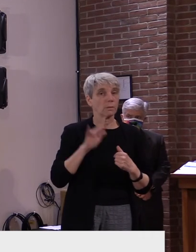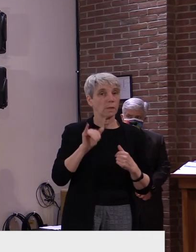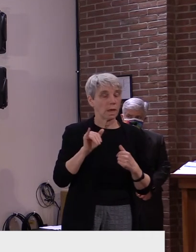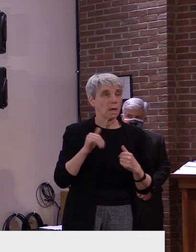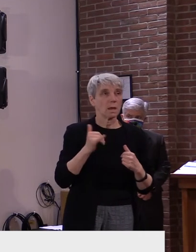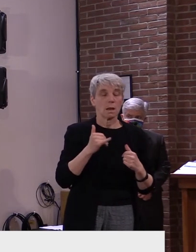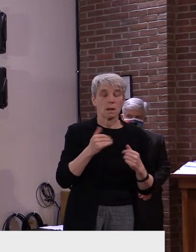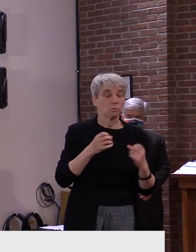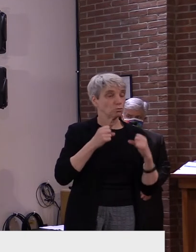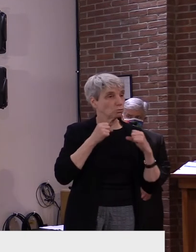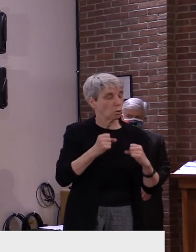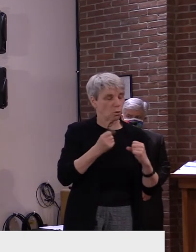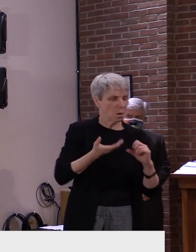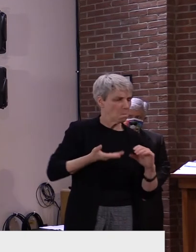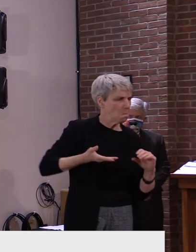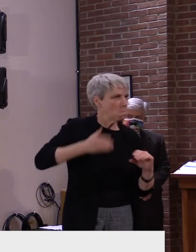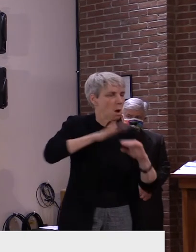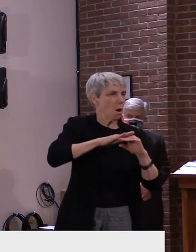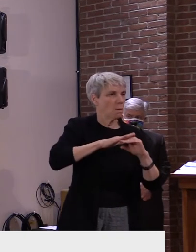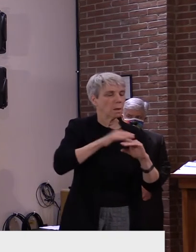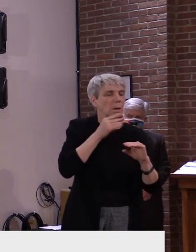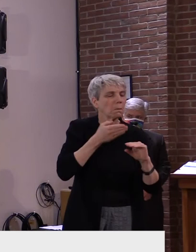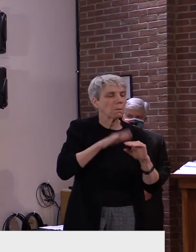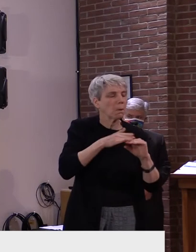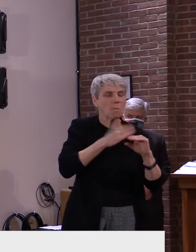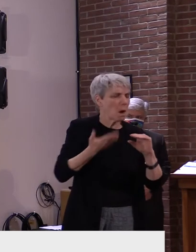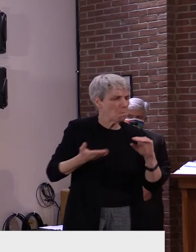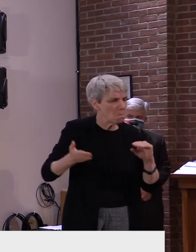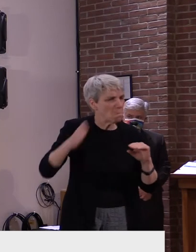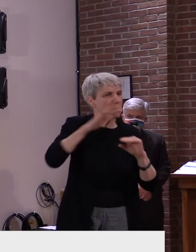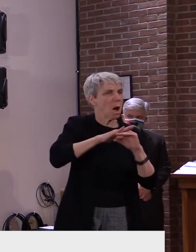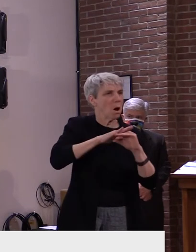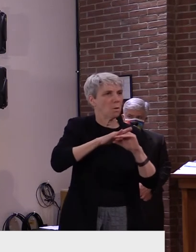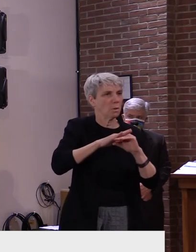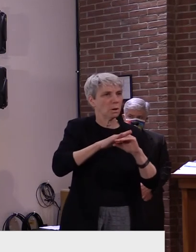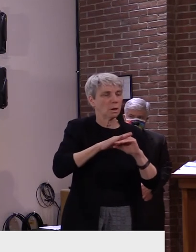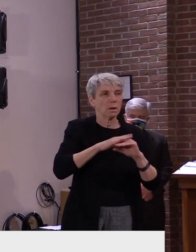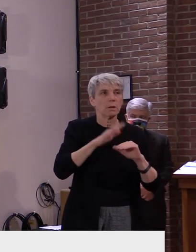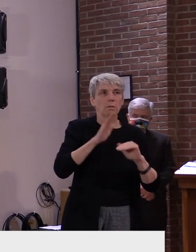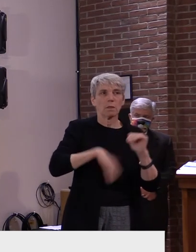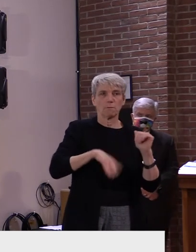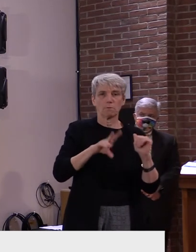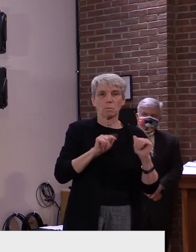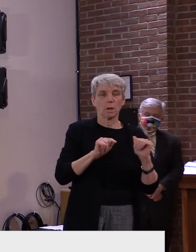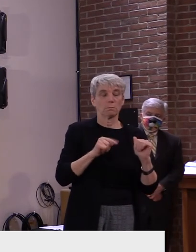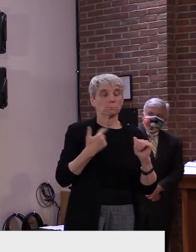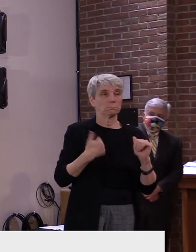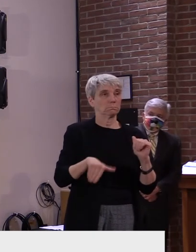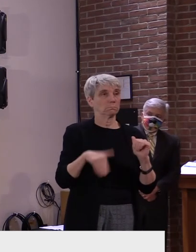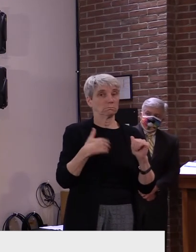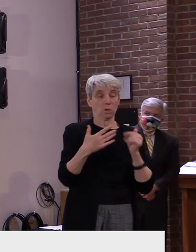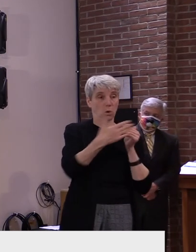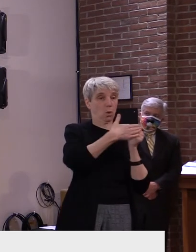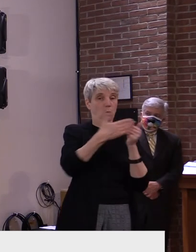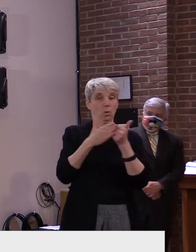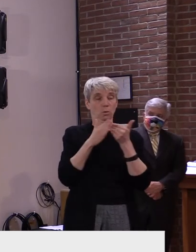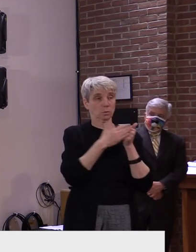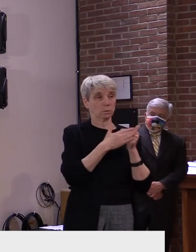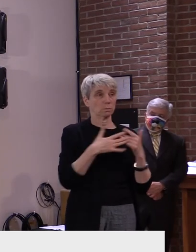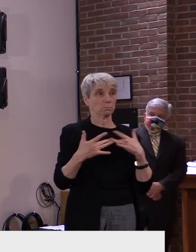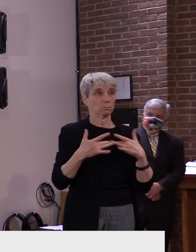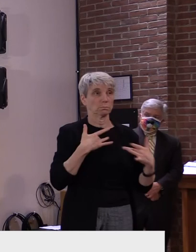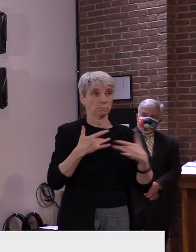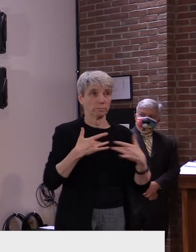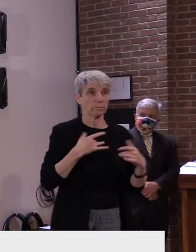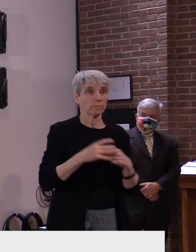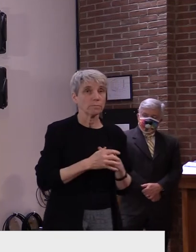is vast vastly compounded from ours and and i'm i'm concerned about that and